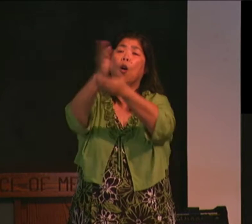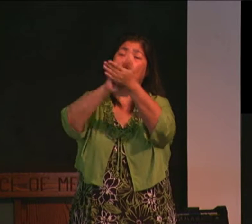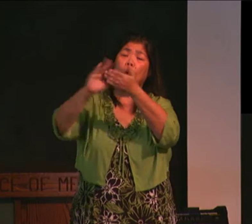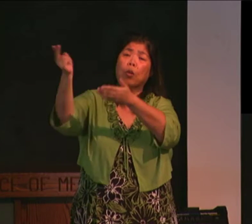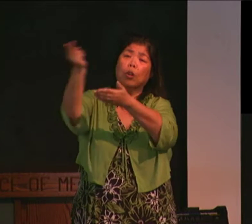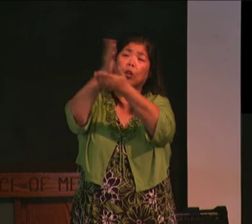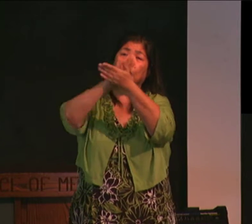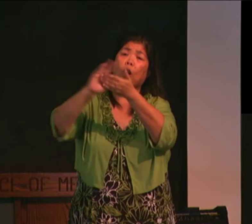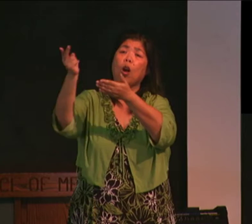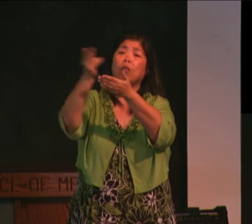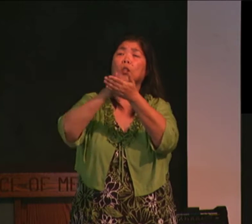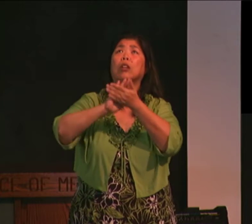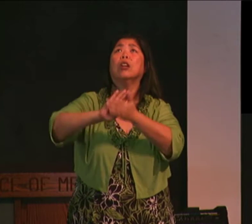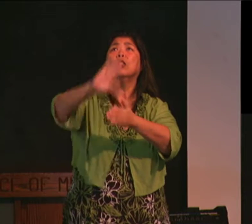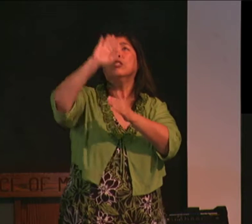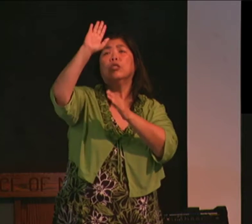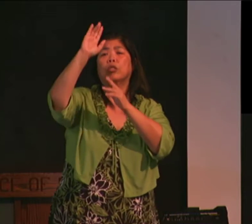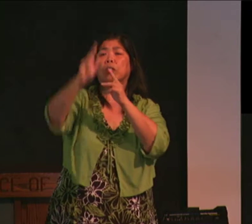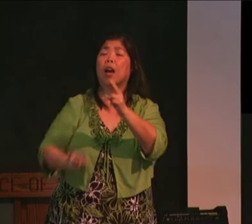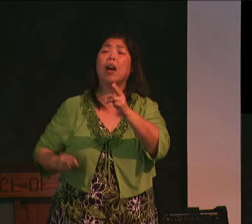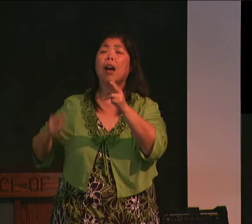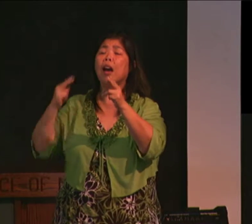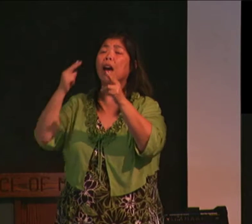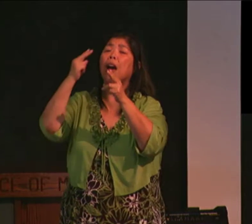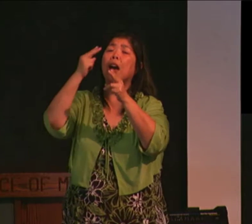Holy, holy, holy is your name,